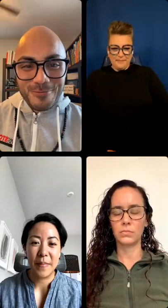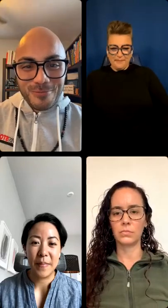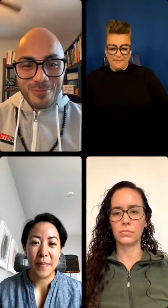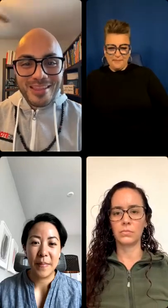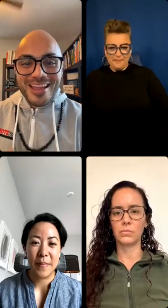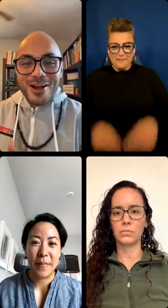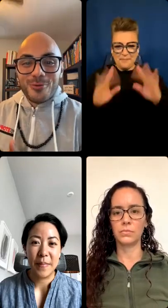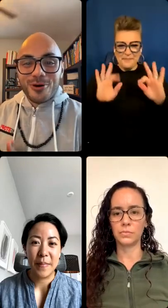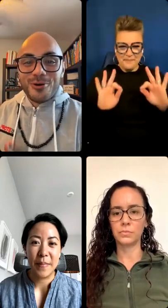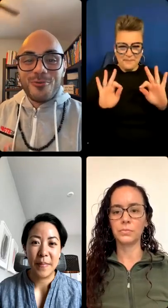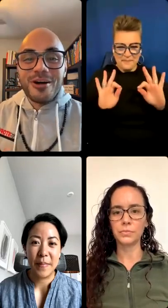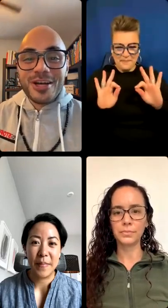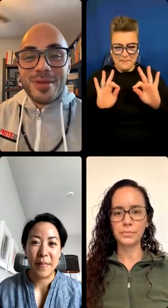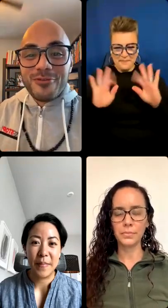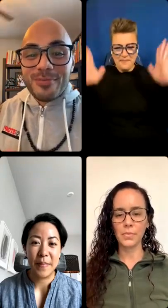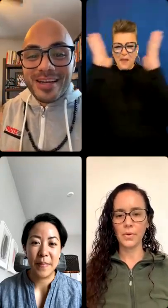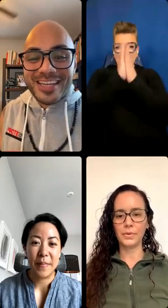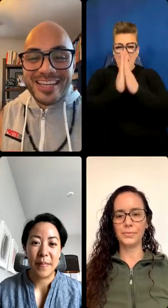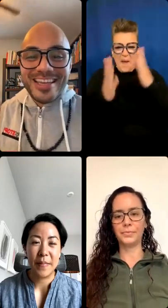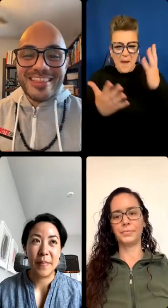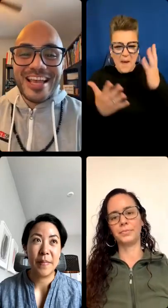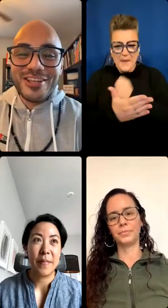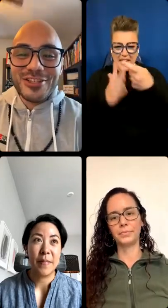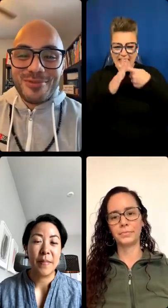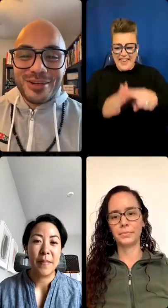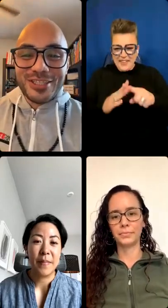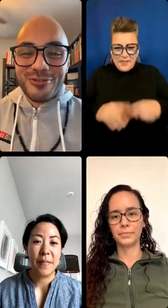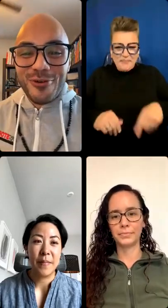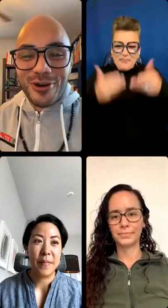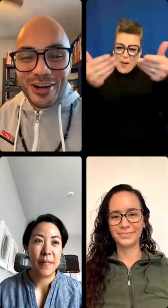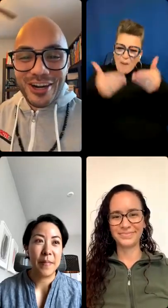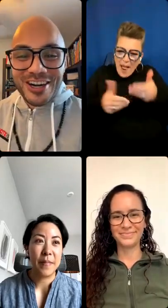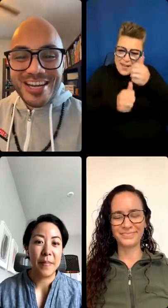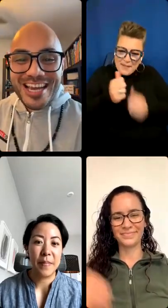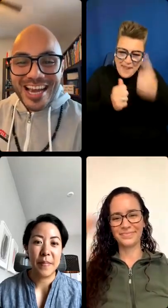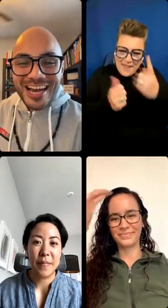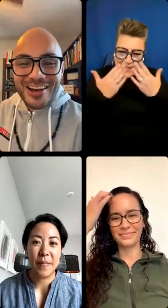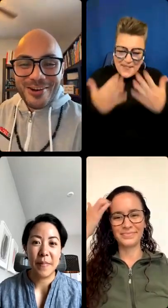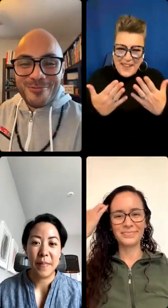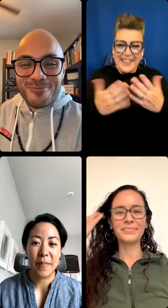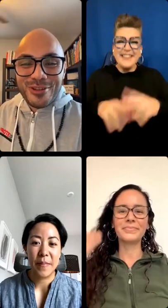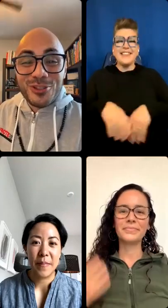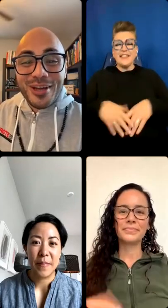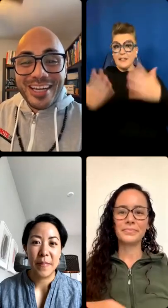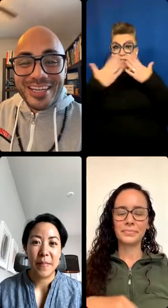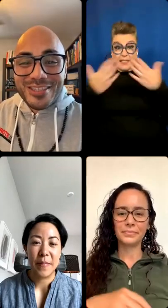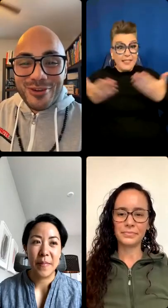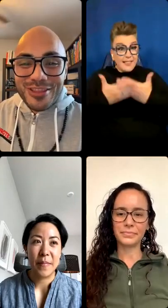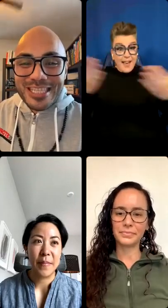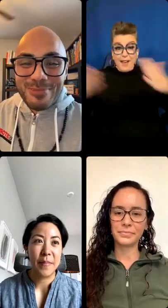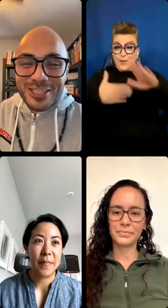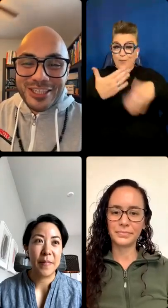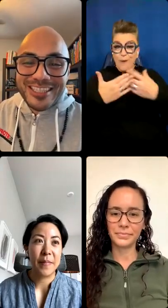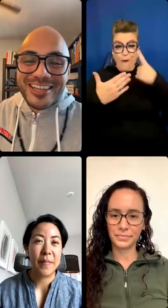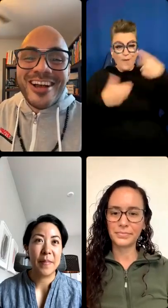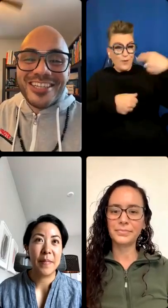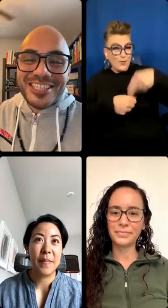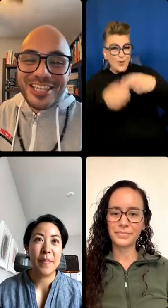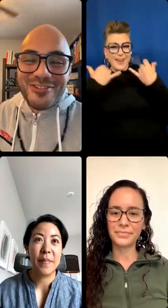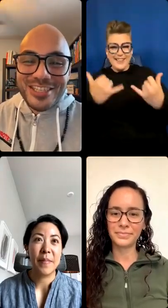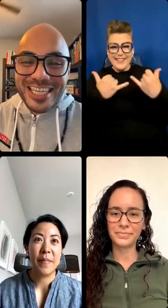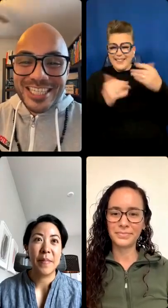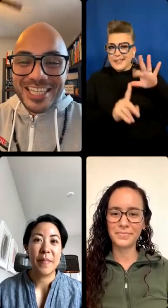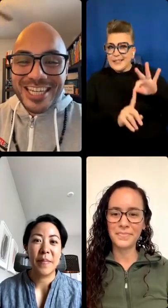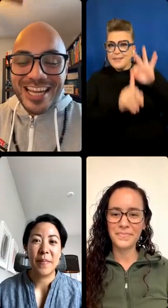Okay. Well, welcome everybody. Thank you so much for joining us for this special